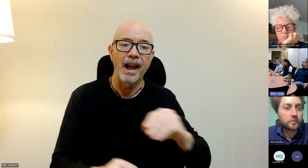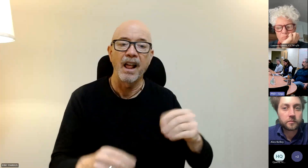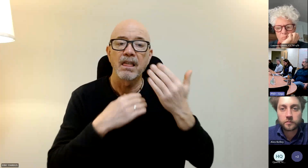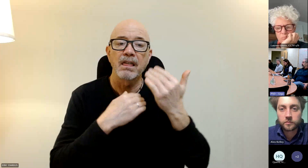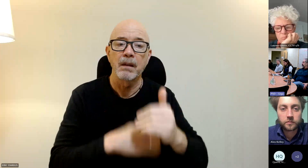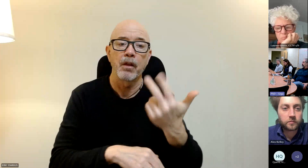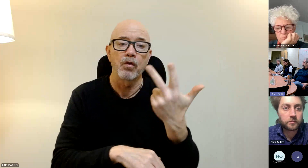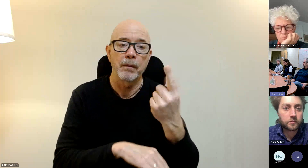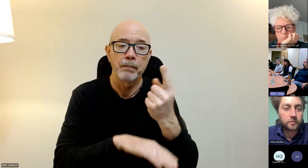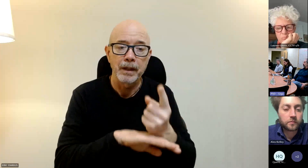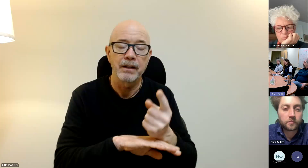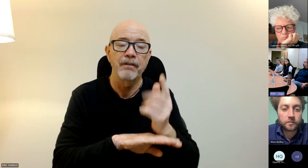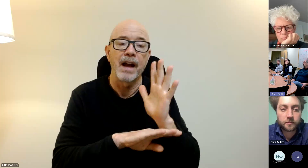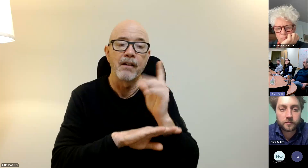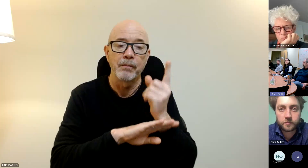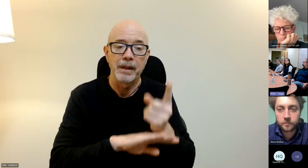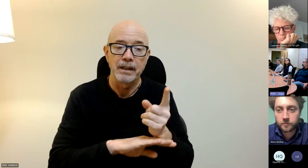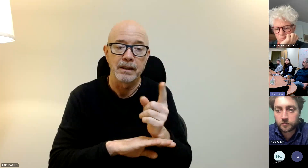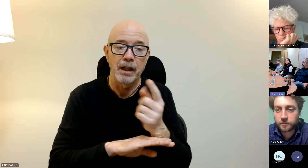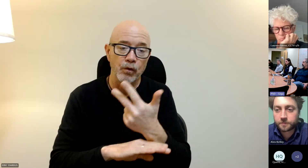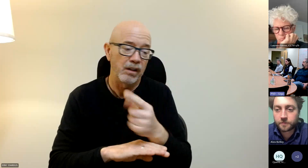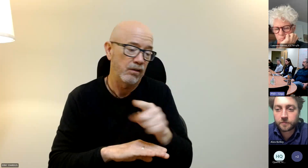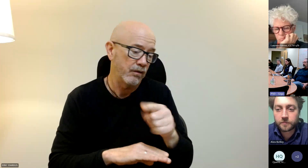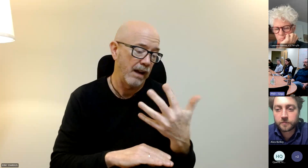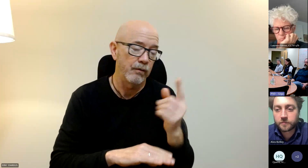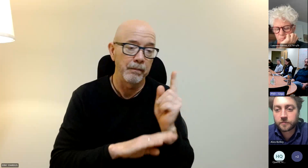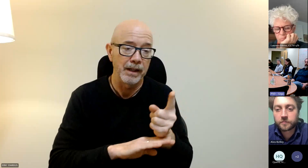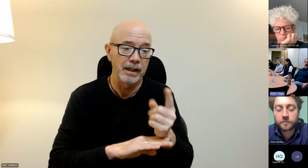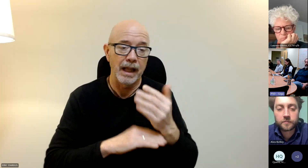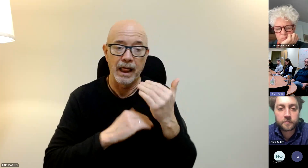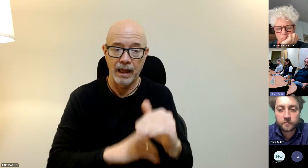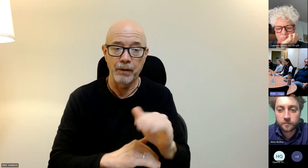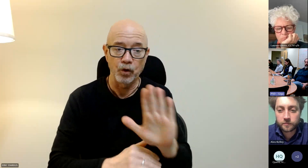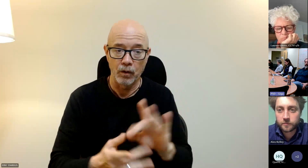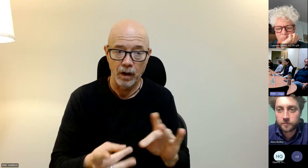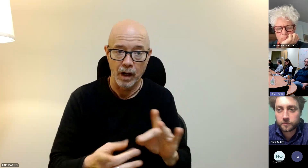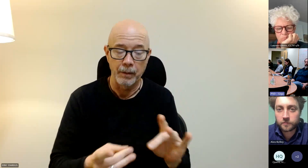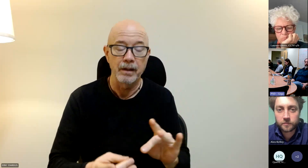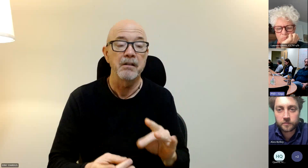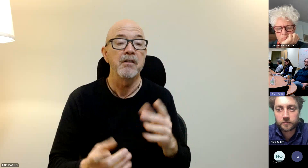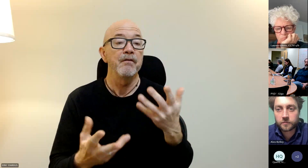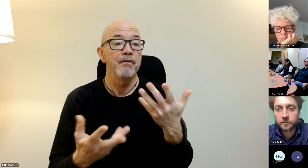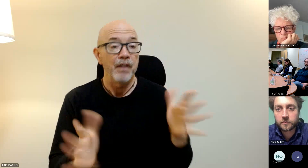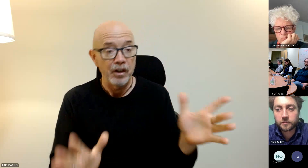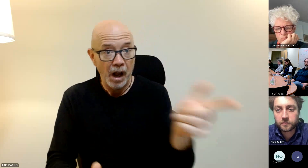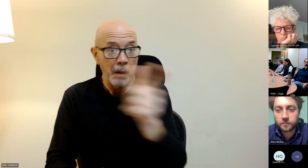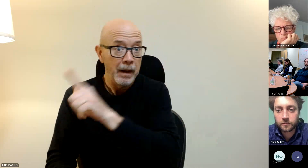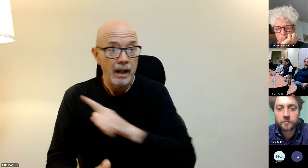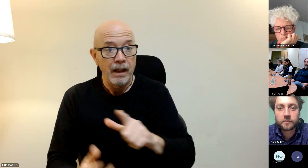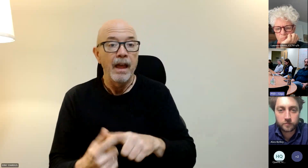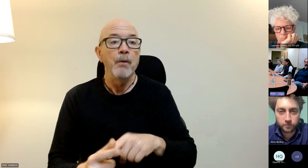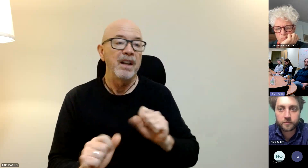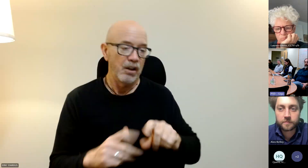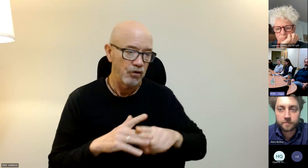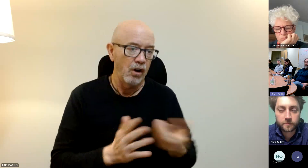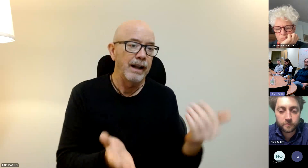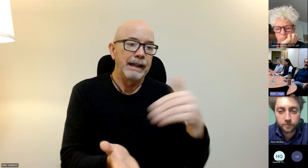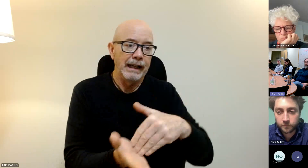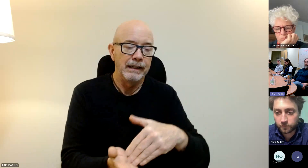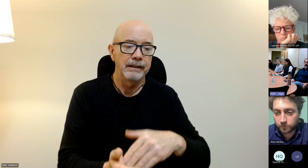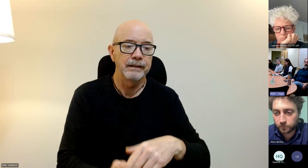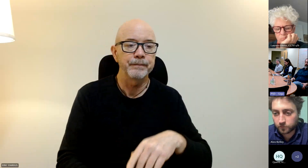minutes, and then as time allows, after everybody has a chance to comment, we can circle back around. For the